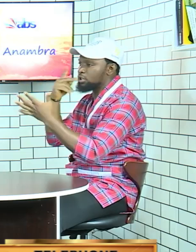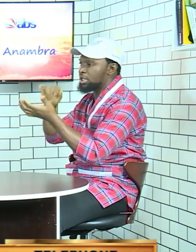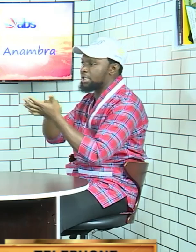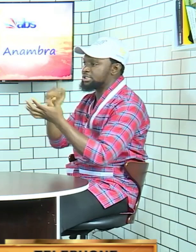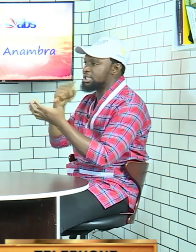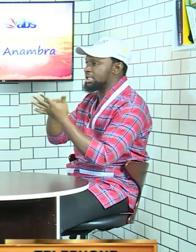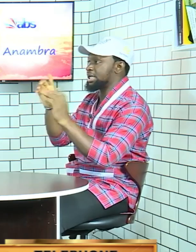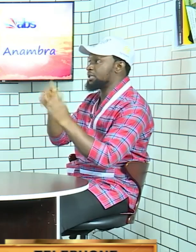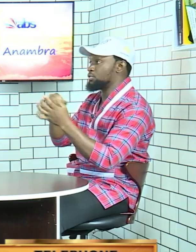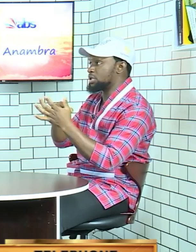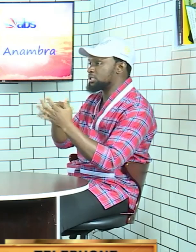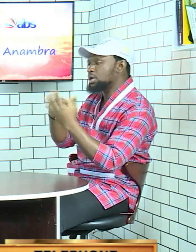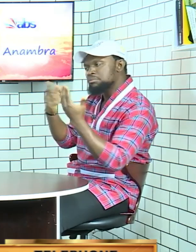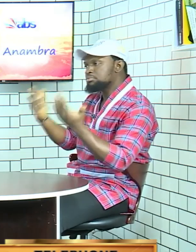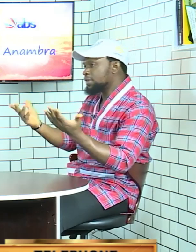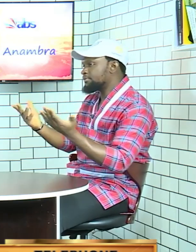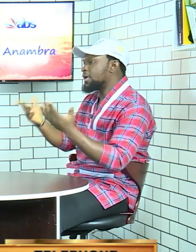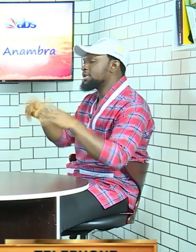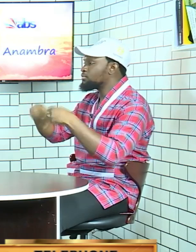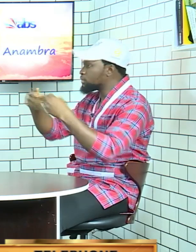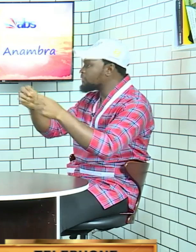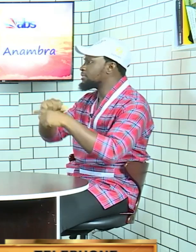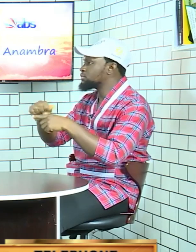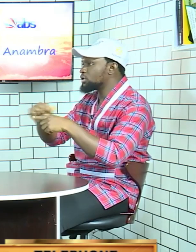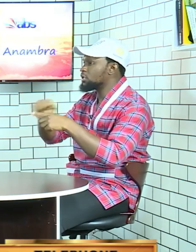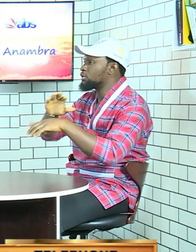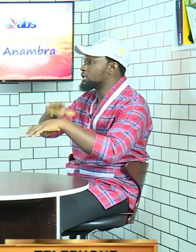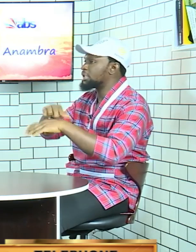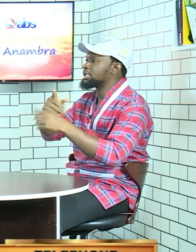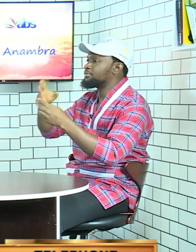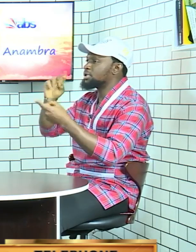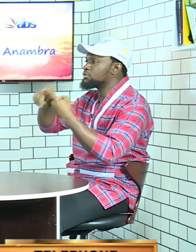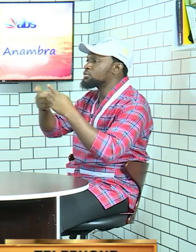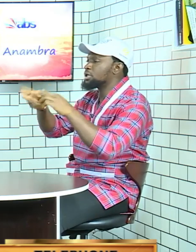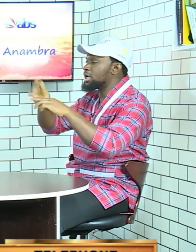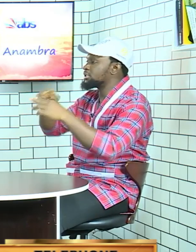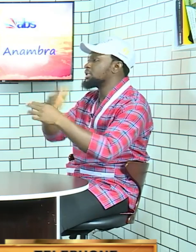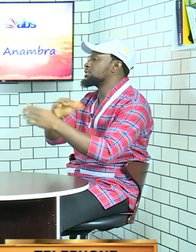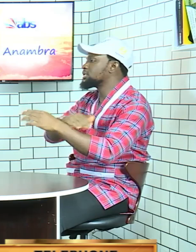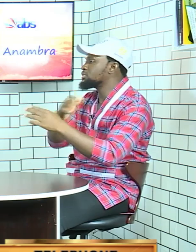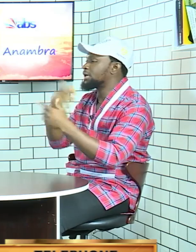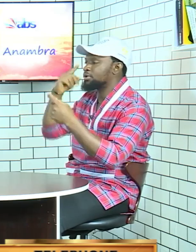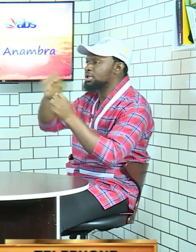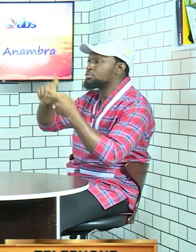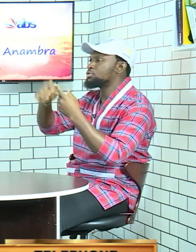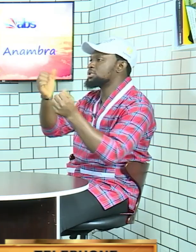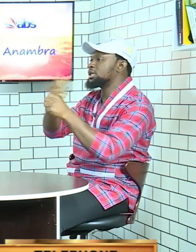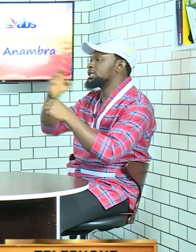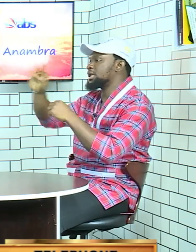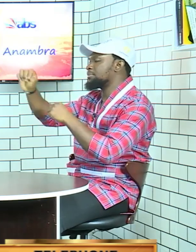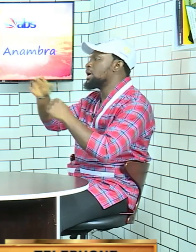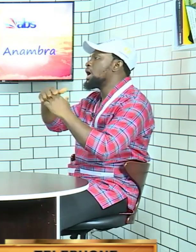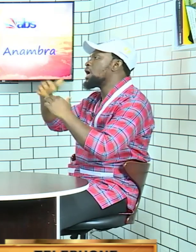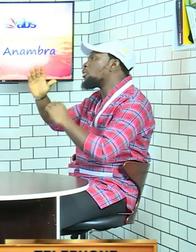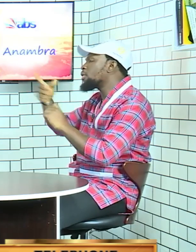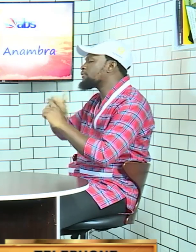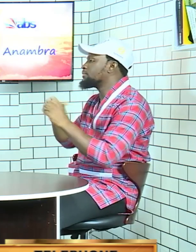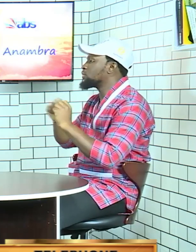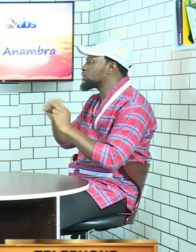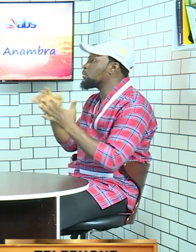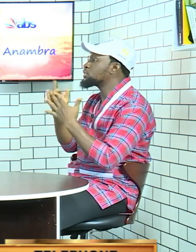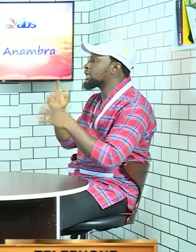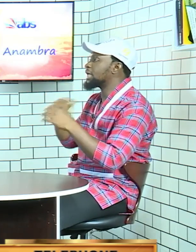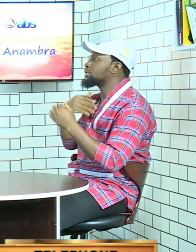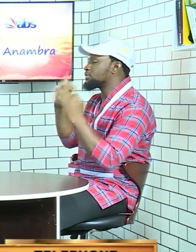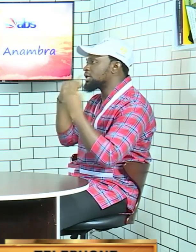say that they can do it, then fine, then we give them training on that, and for them to enhance their skills, and for them to take them away from the